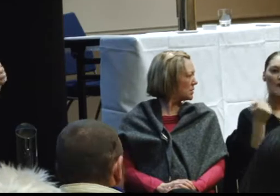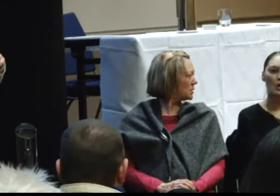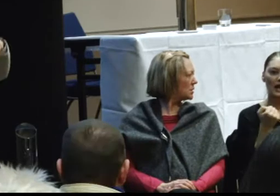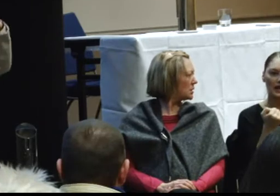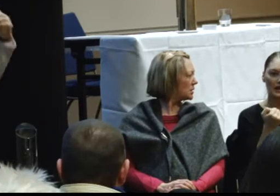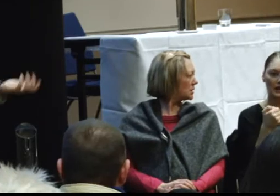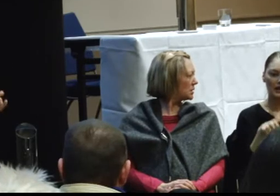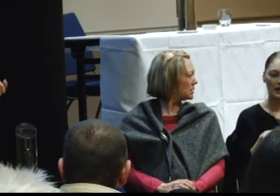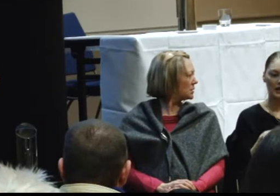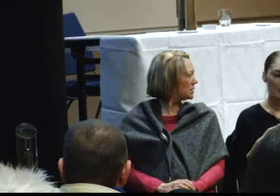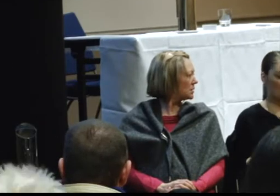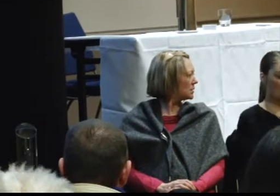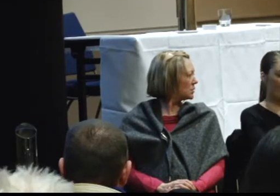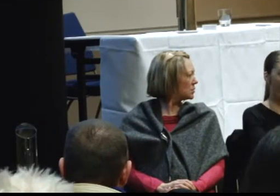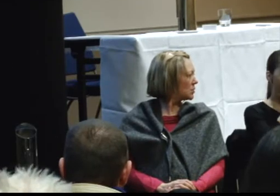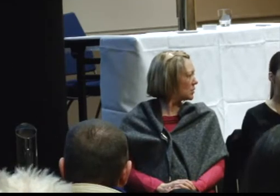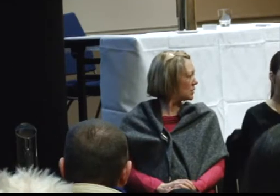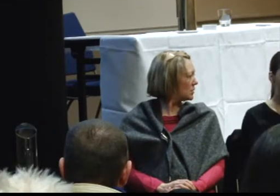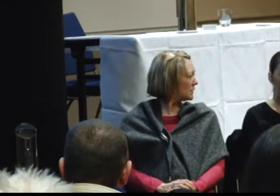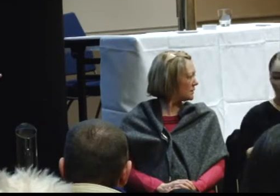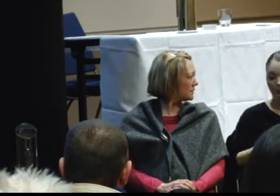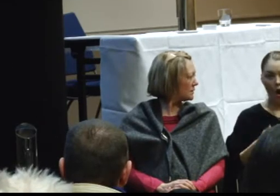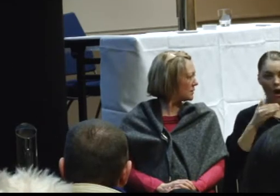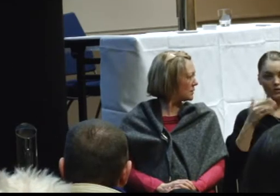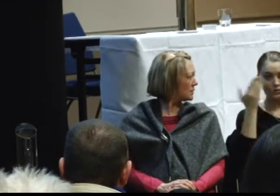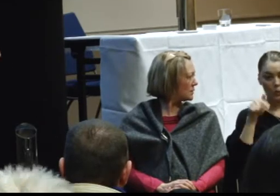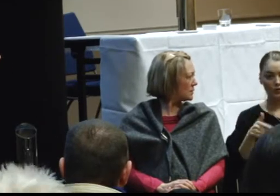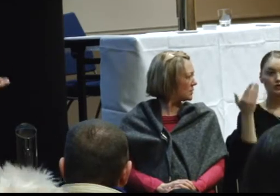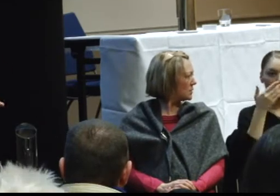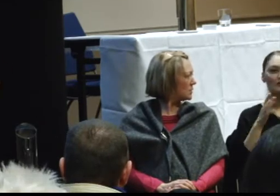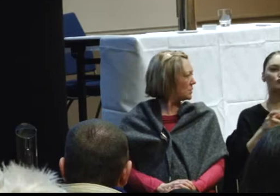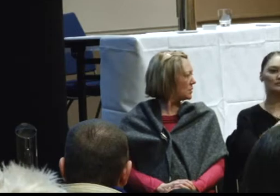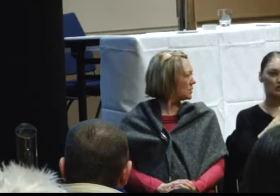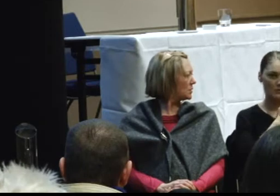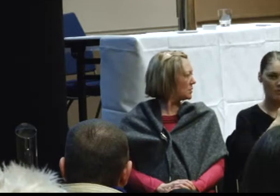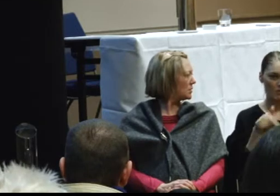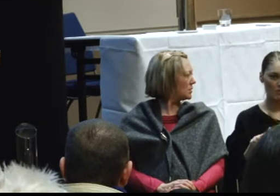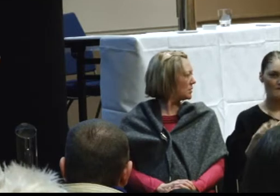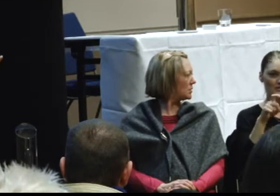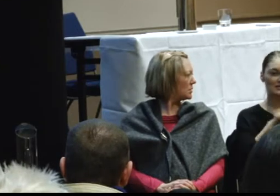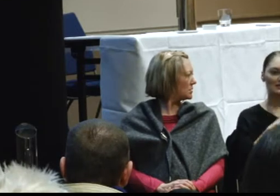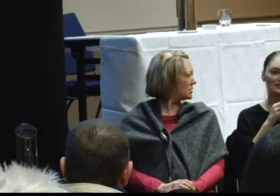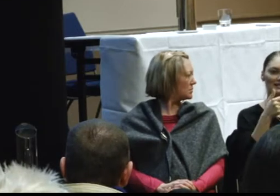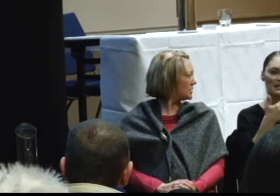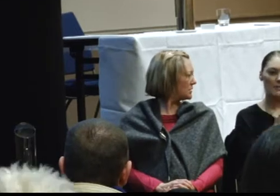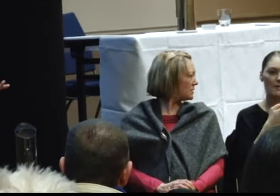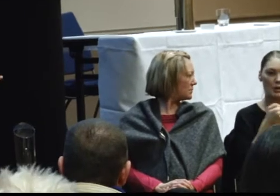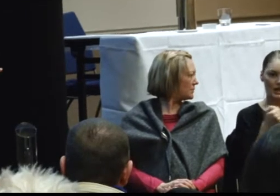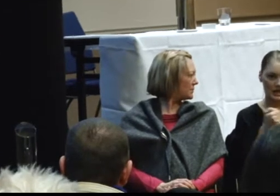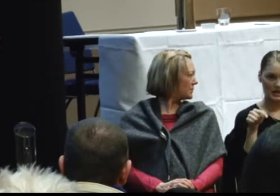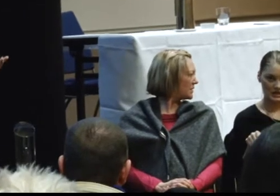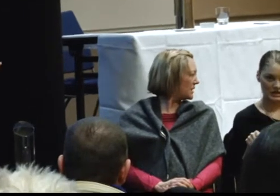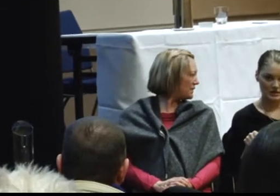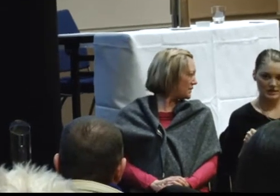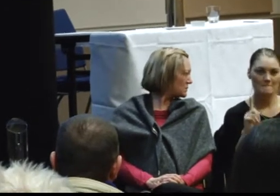home, and then they bring that into the school, and the school is therefore responsible for cyberbullying. And I kind of think, if we're all